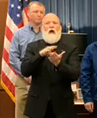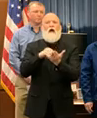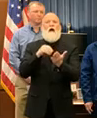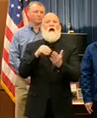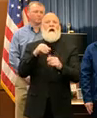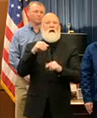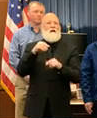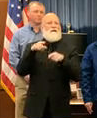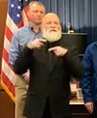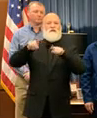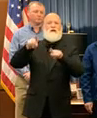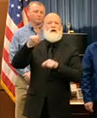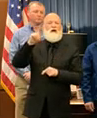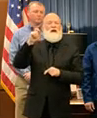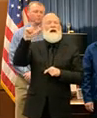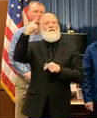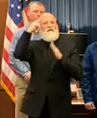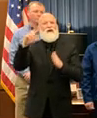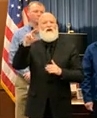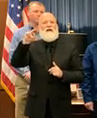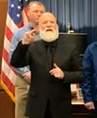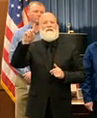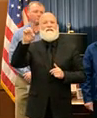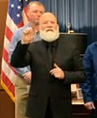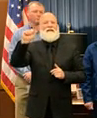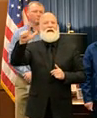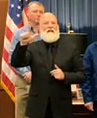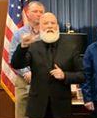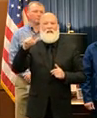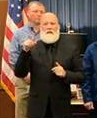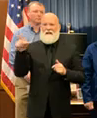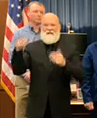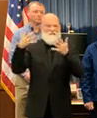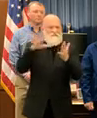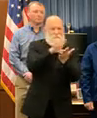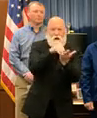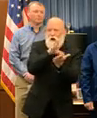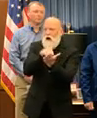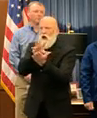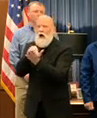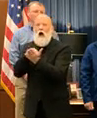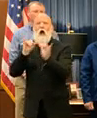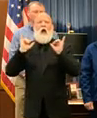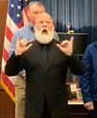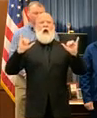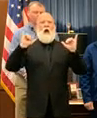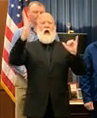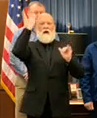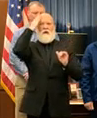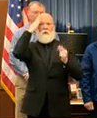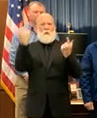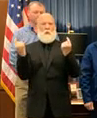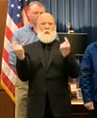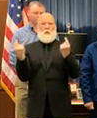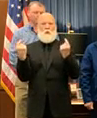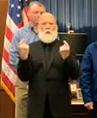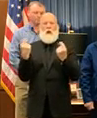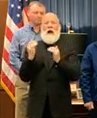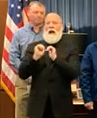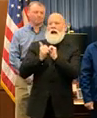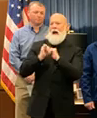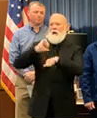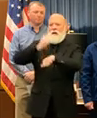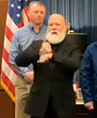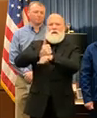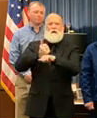his administration after experiencing a lot of those events. They have created a lot of the resources that we are using now,